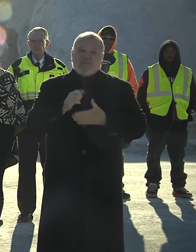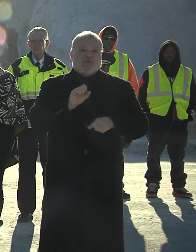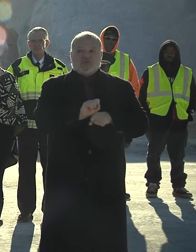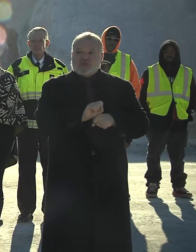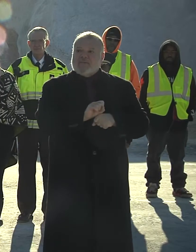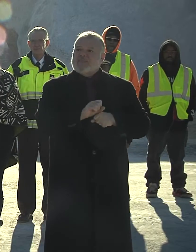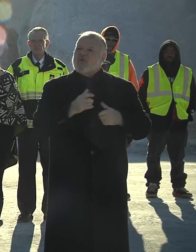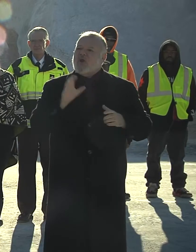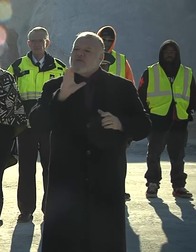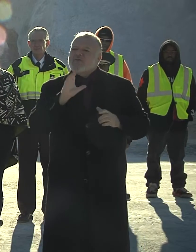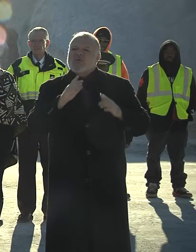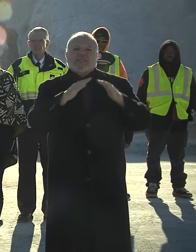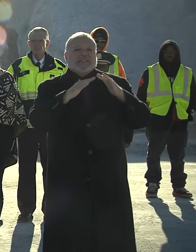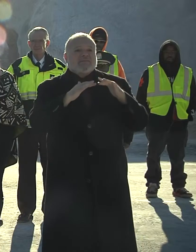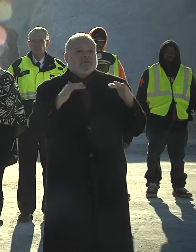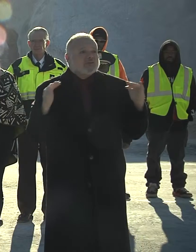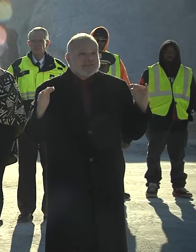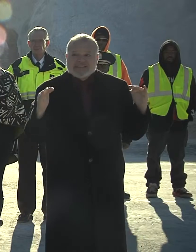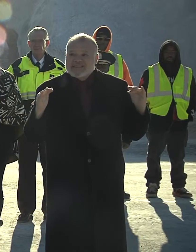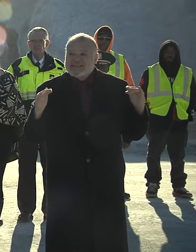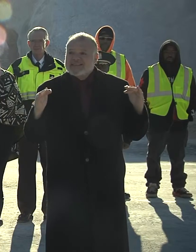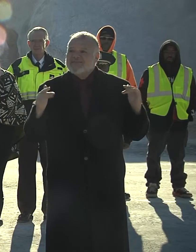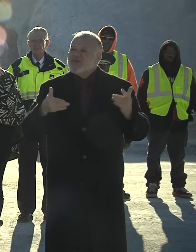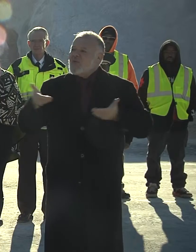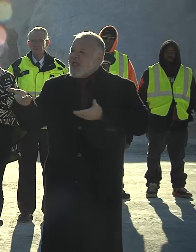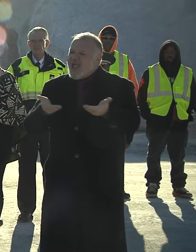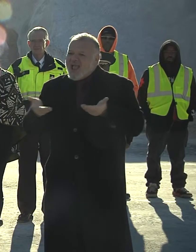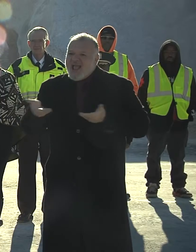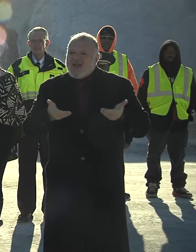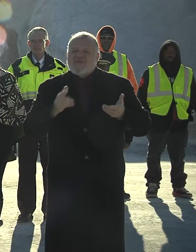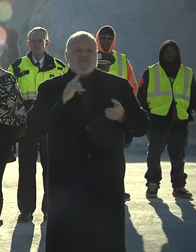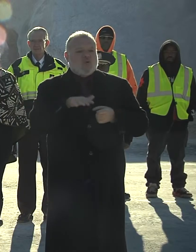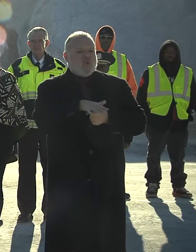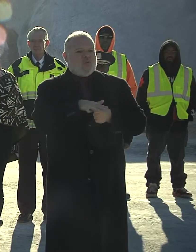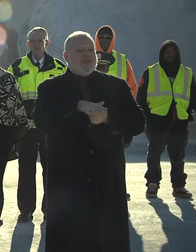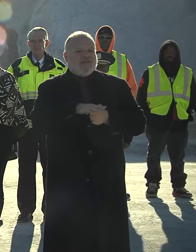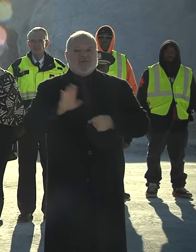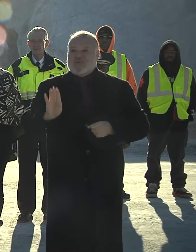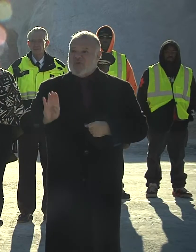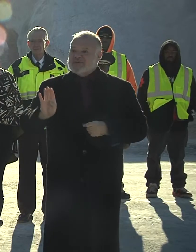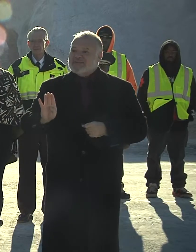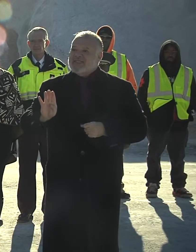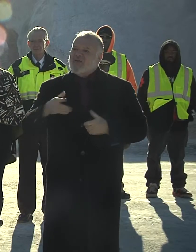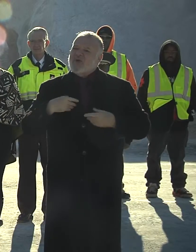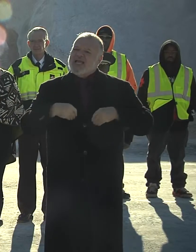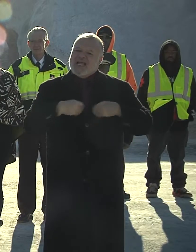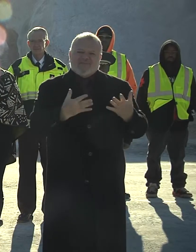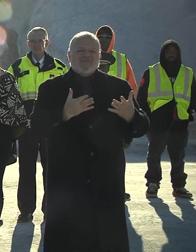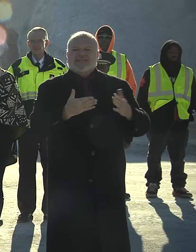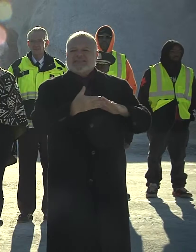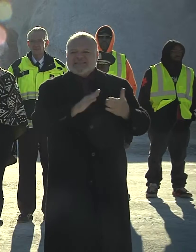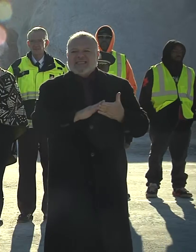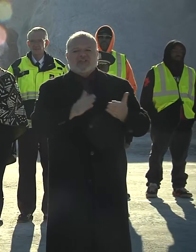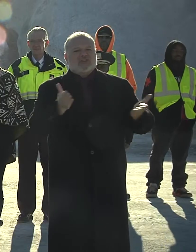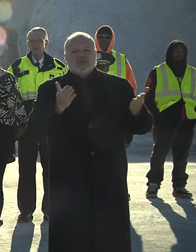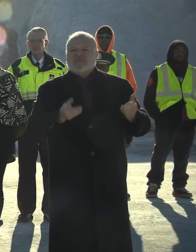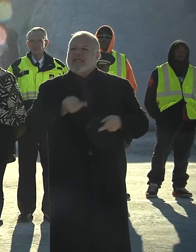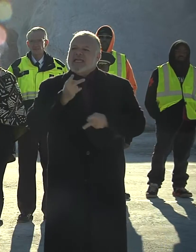diverse local vendors that we can rely on to deliver city services to all of our neighborhoods while keeping jobs right here in